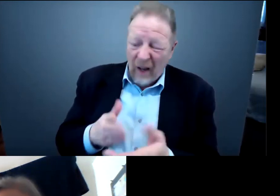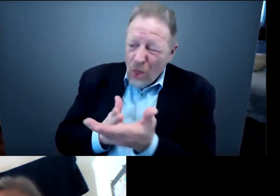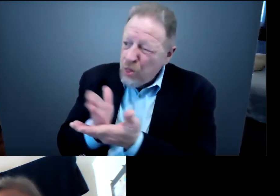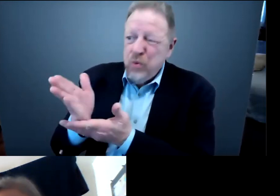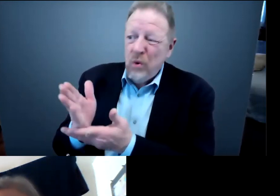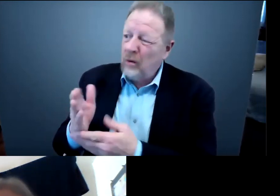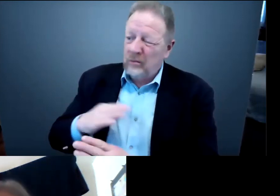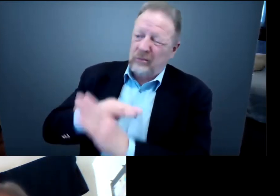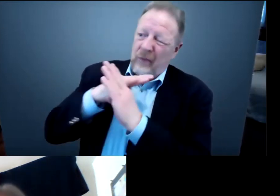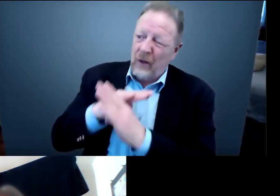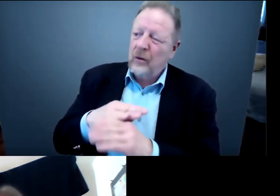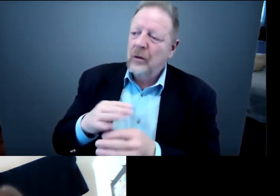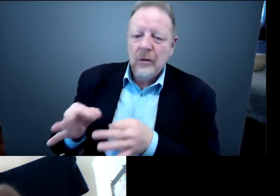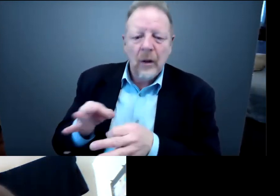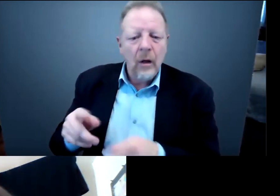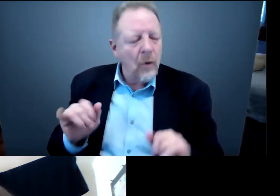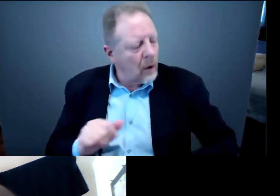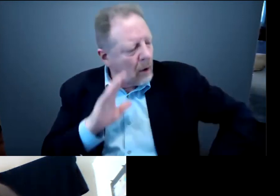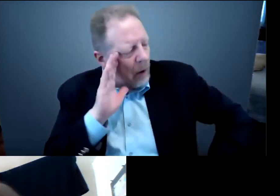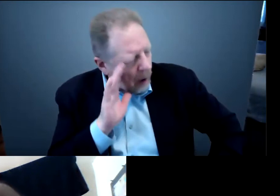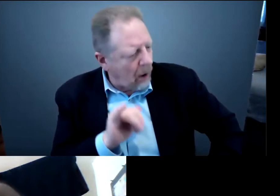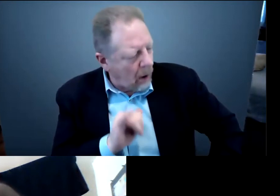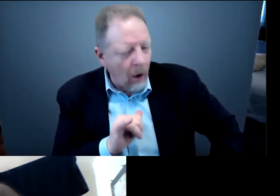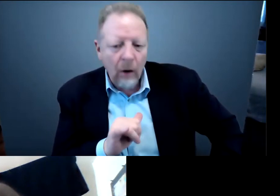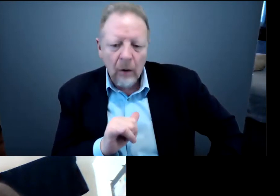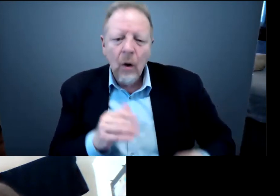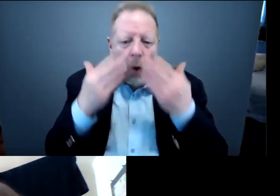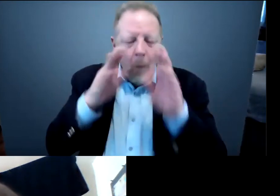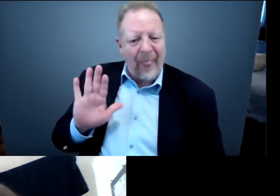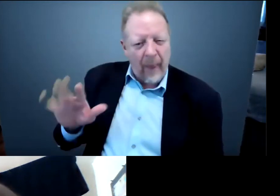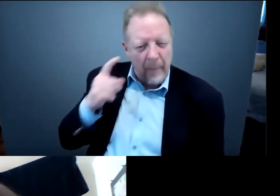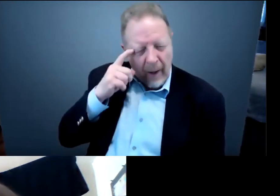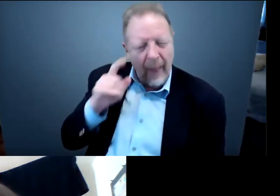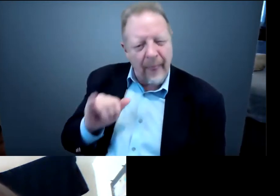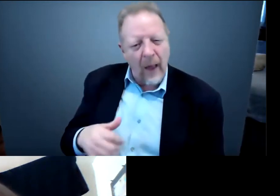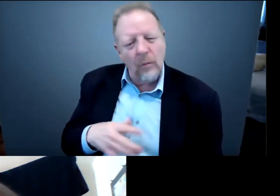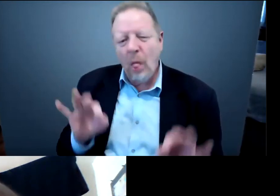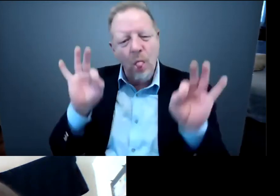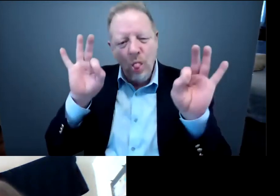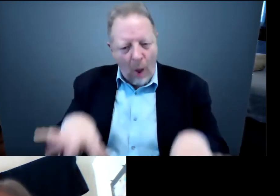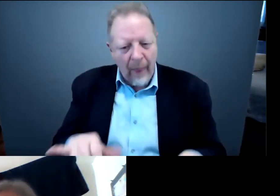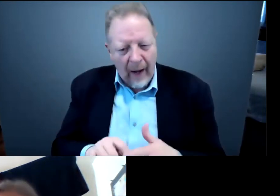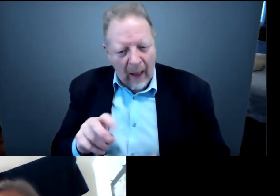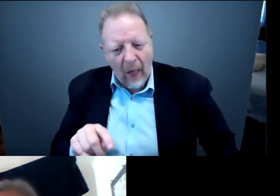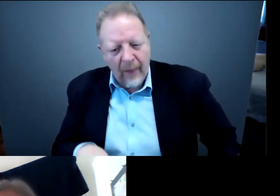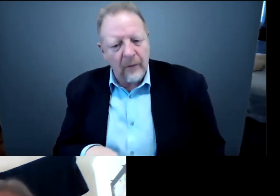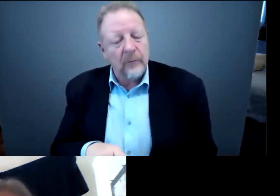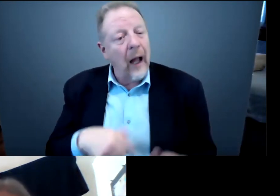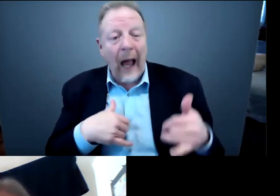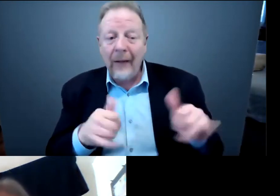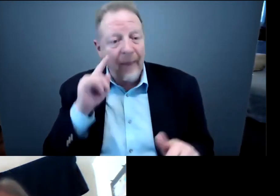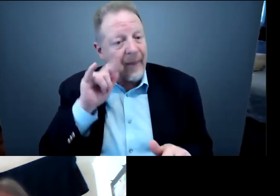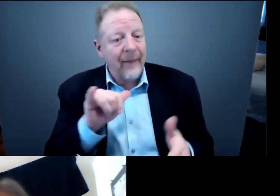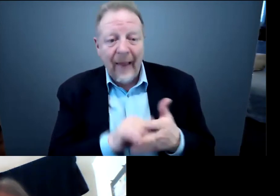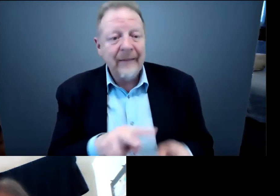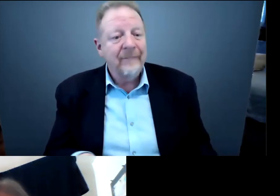was having. So this whole meeting discussion right now, just kind of putting the thoughts out there. I still think that's